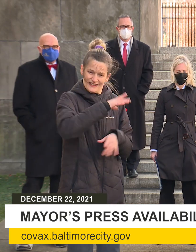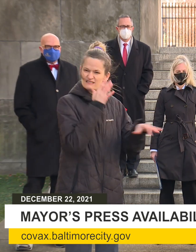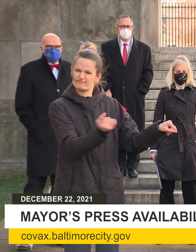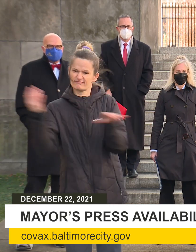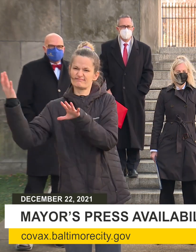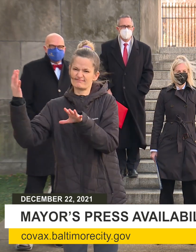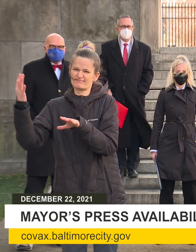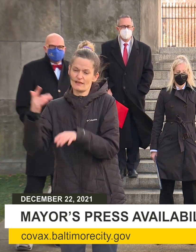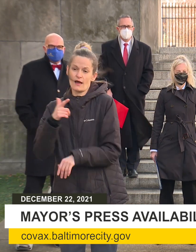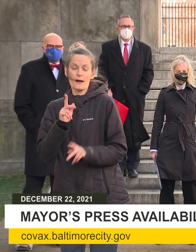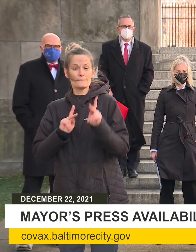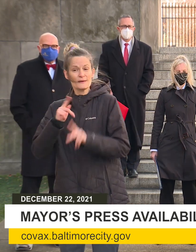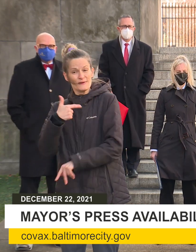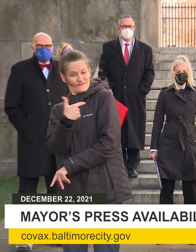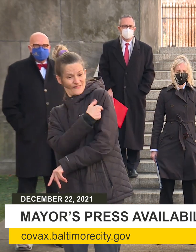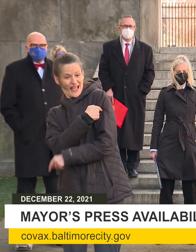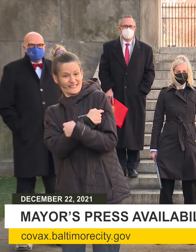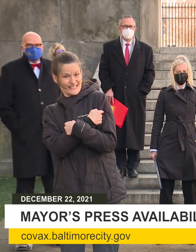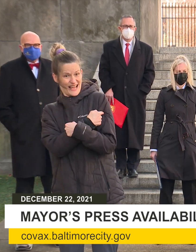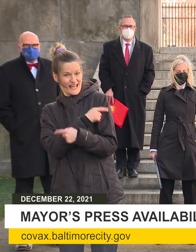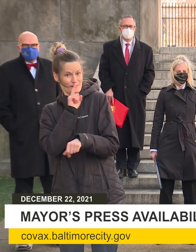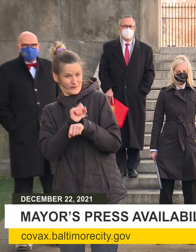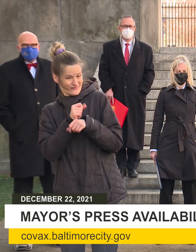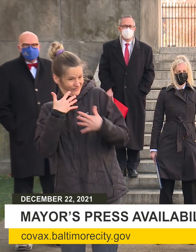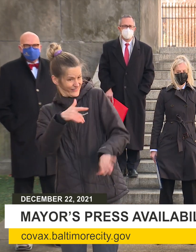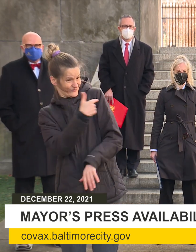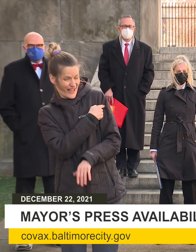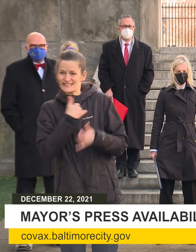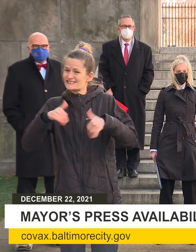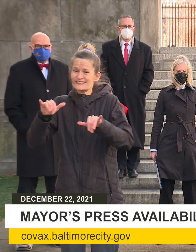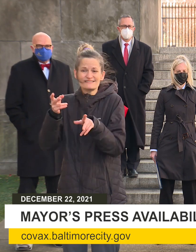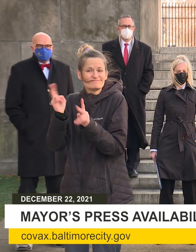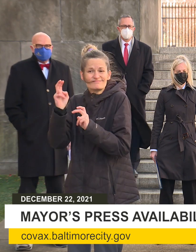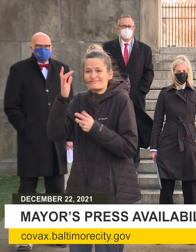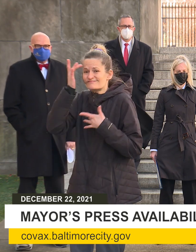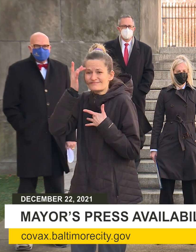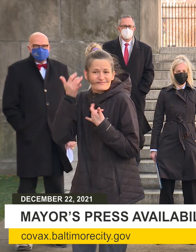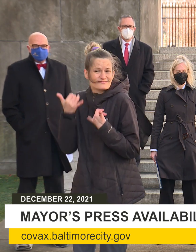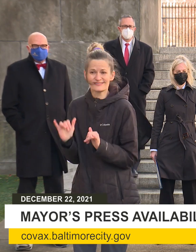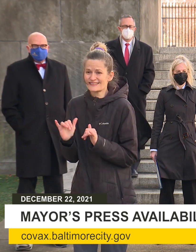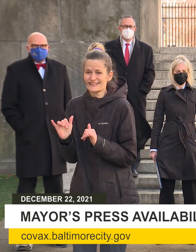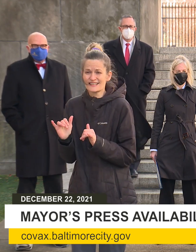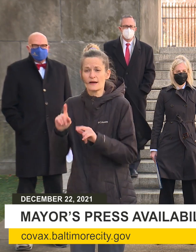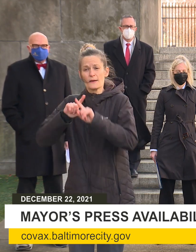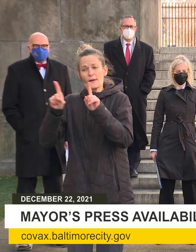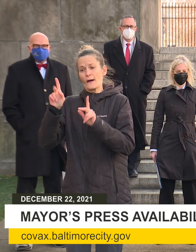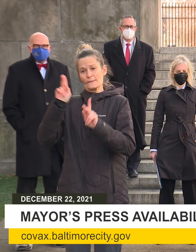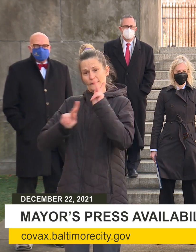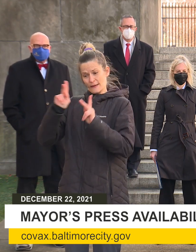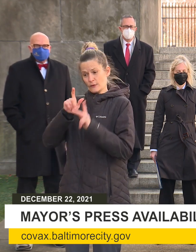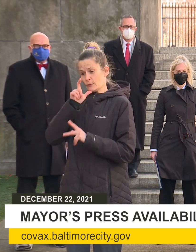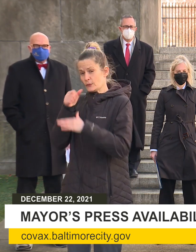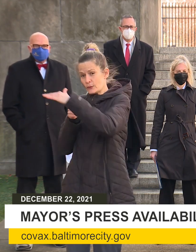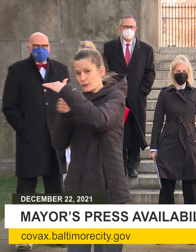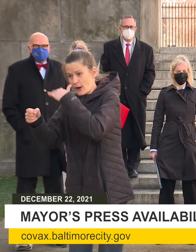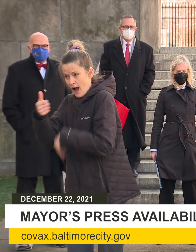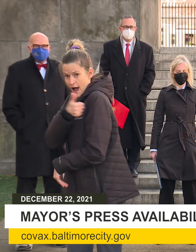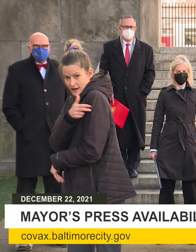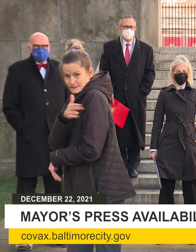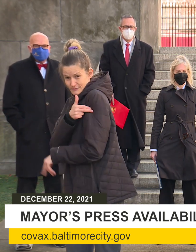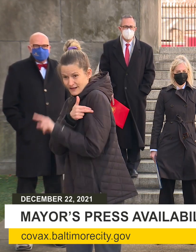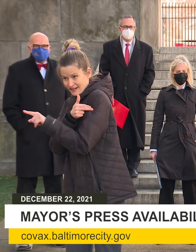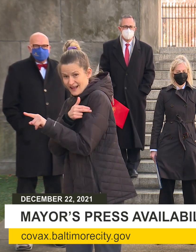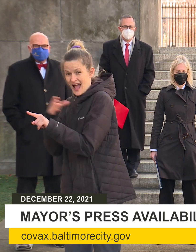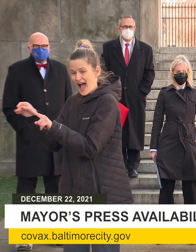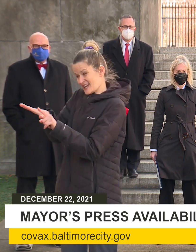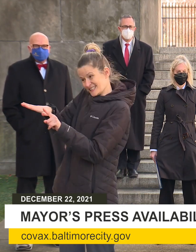get infected with COVID-19, the majority of individuals being hospitalized and dying from COVID-19 are unvaccinated.